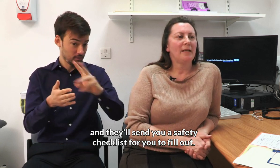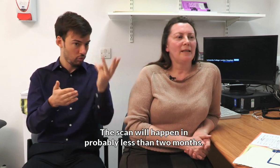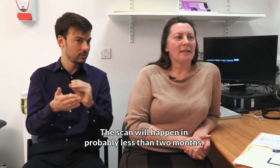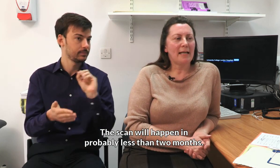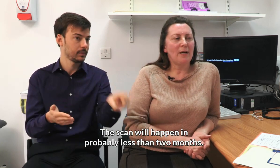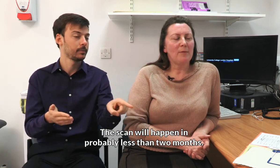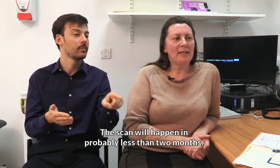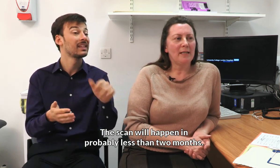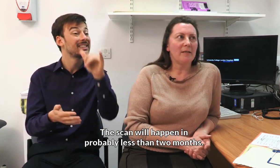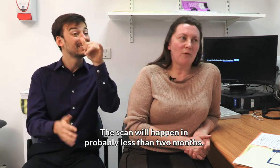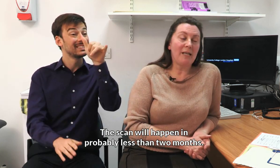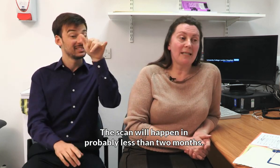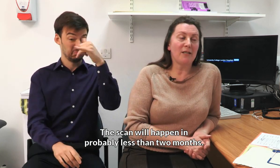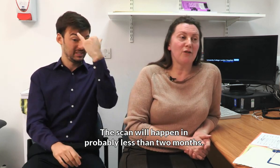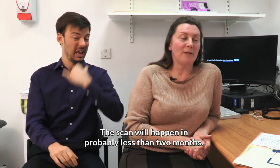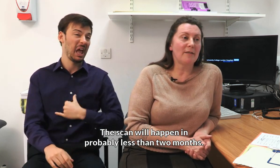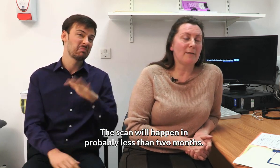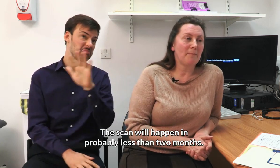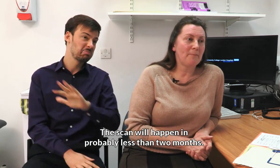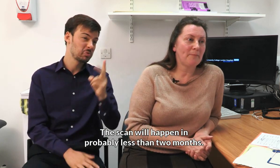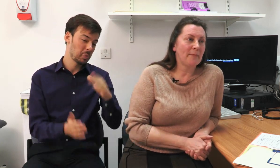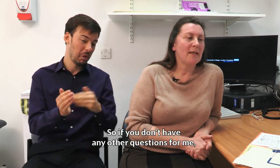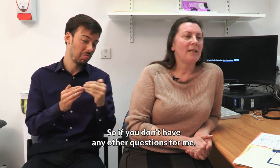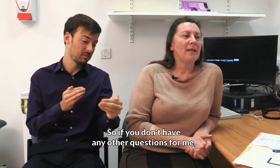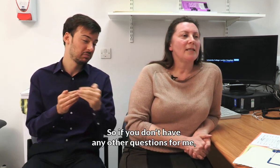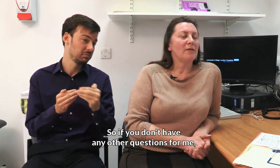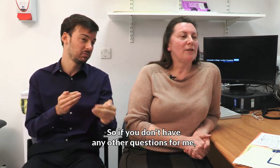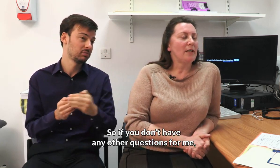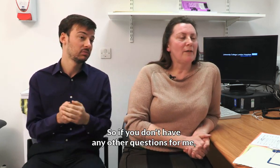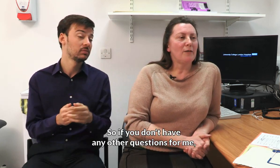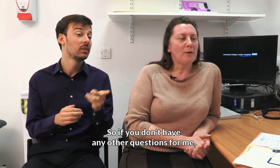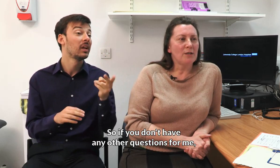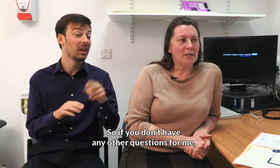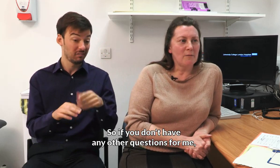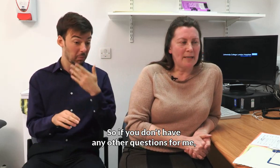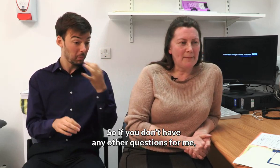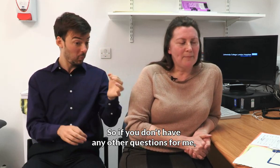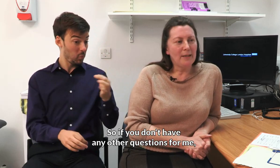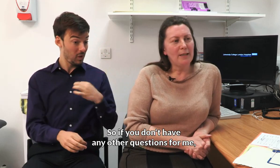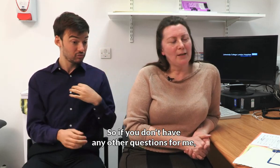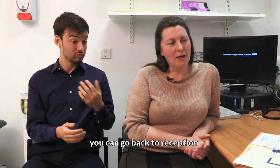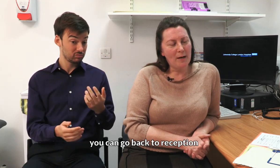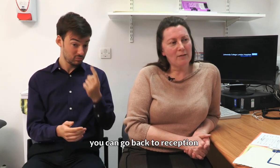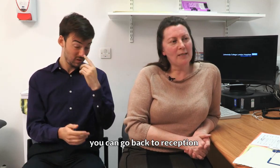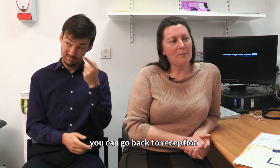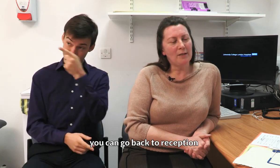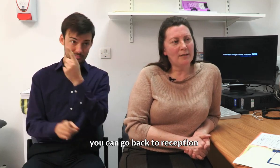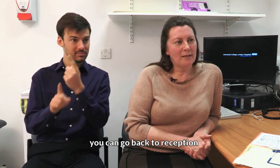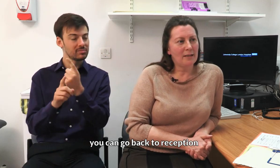The scan will happen in probably less than 2 months. So if you don't have any other questions for me, you can go back to reception,